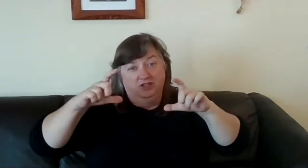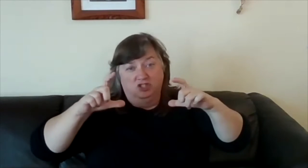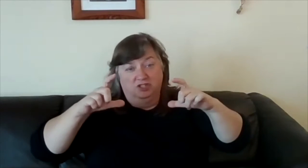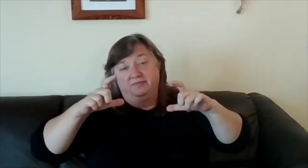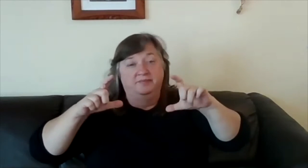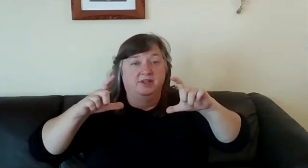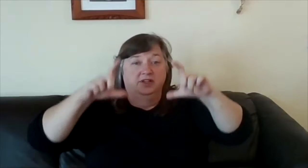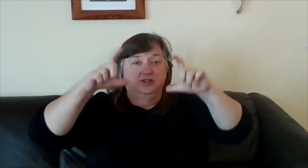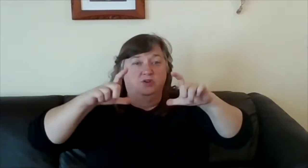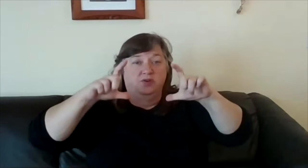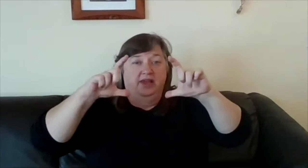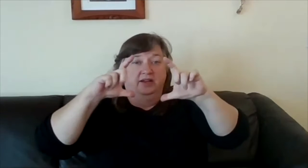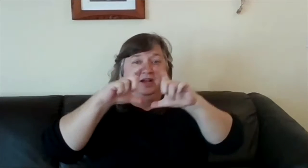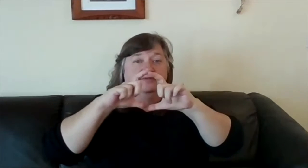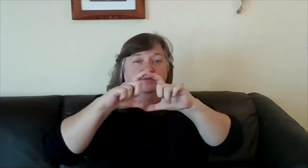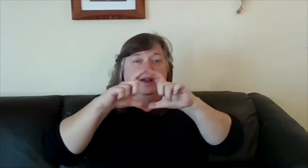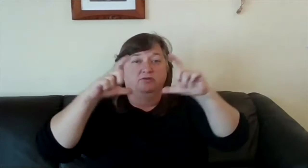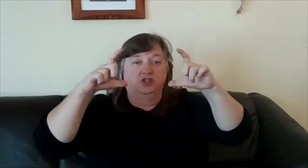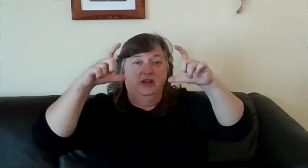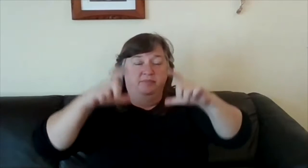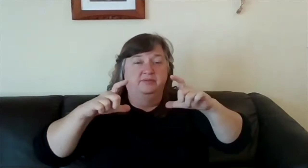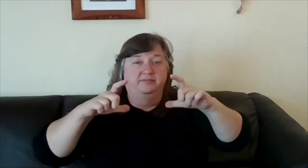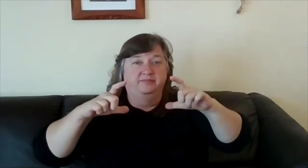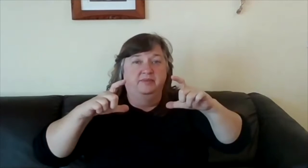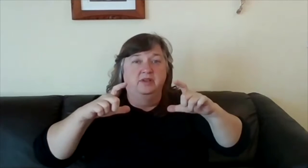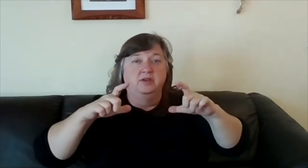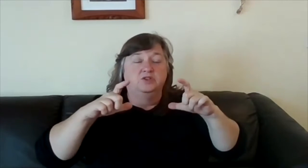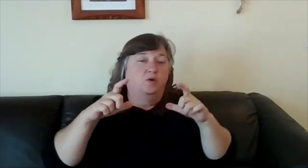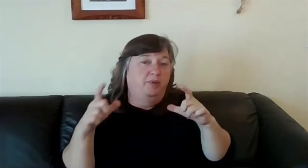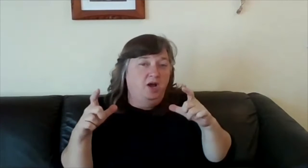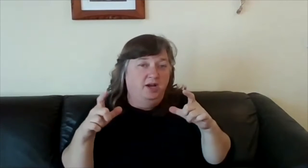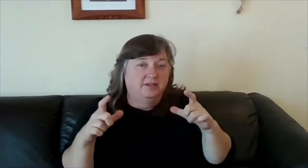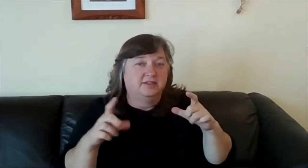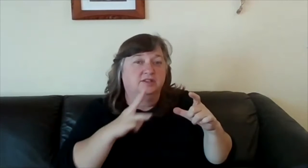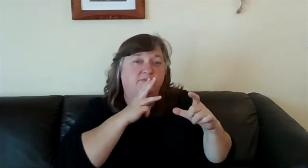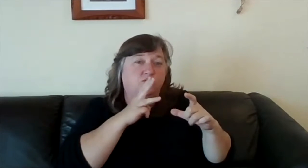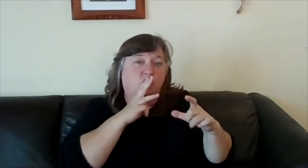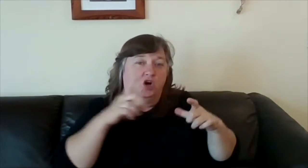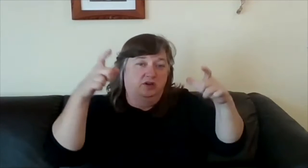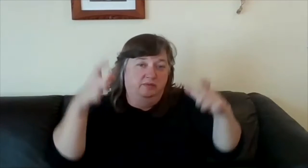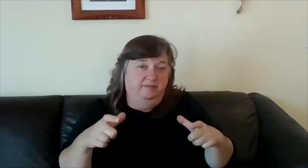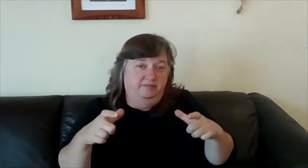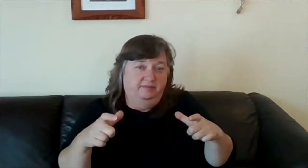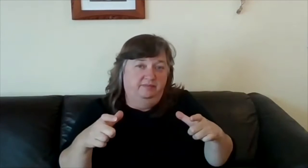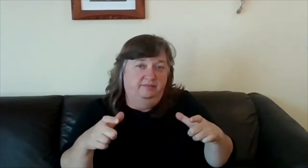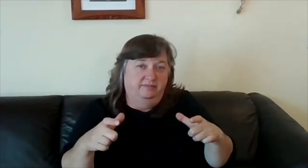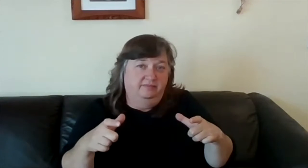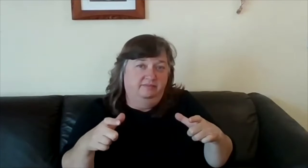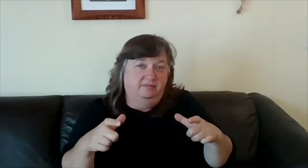round-ish, so you get a kind of a round shape. So a pond is going to be water, kind